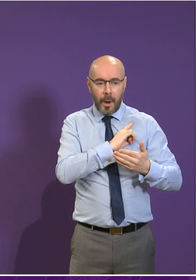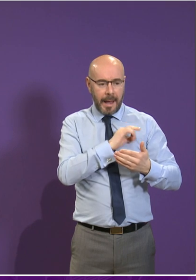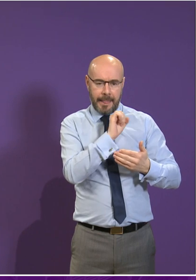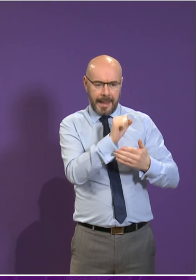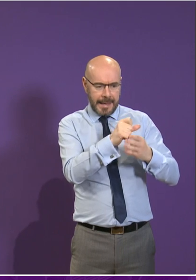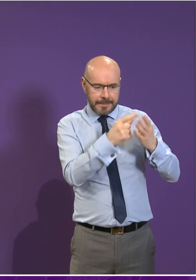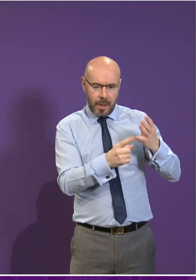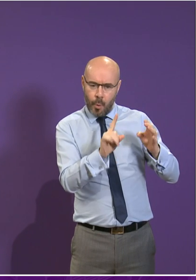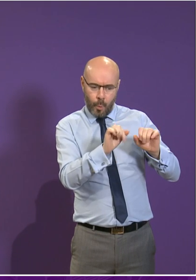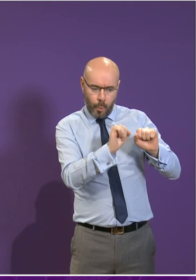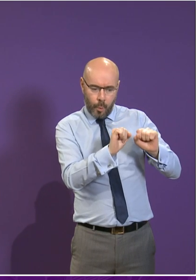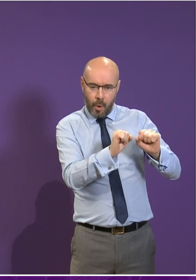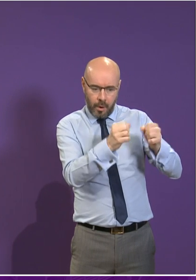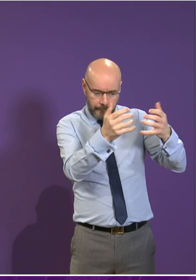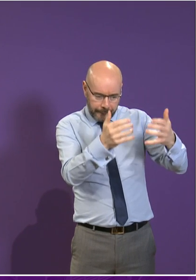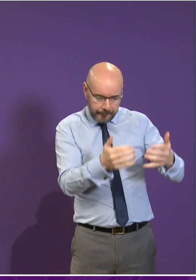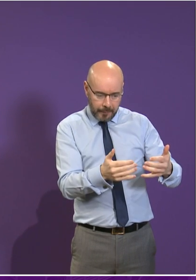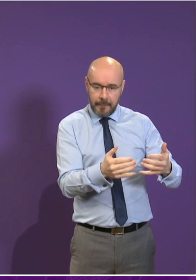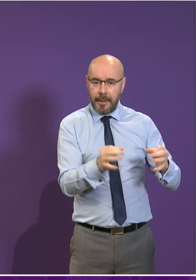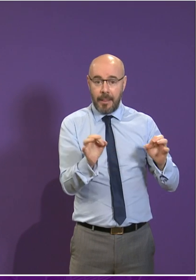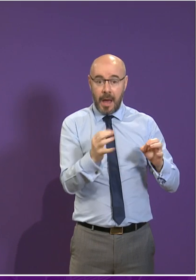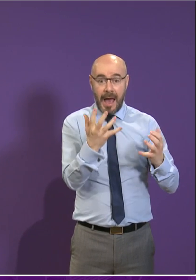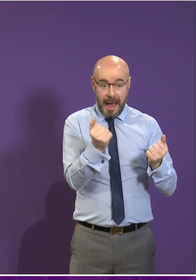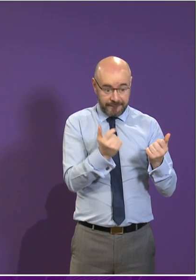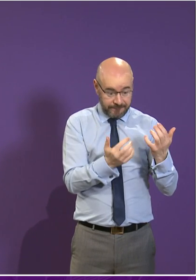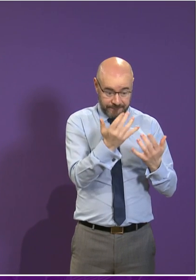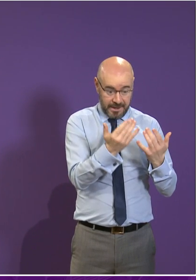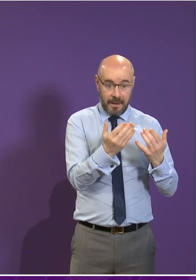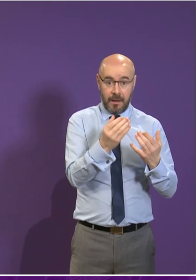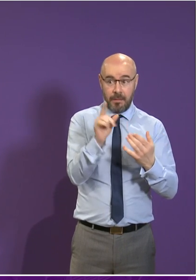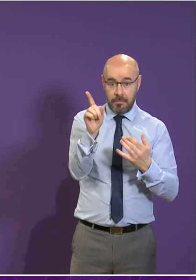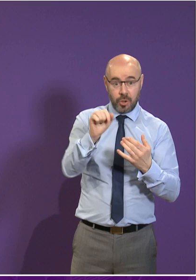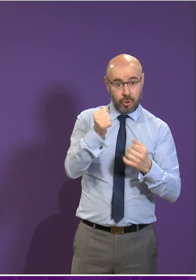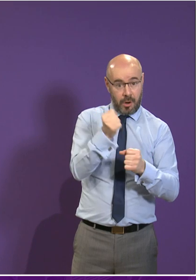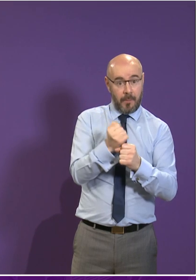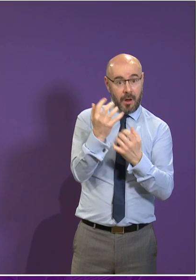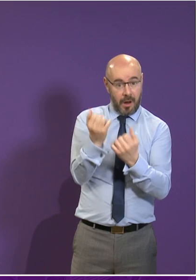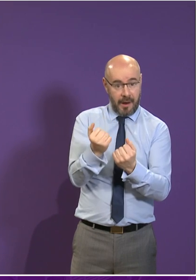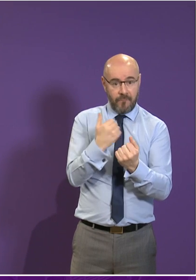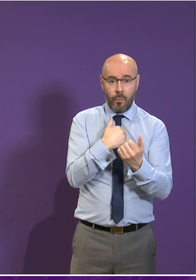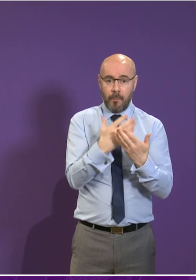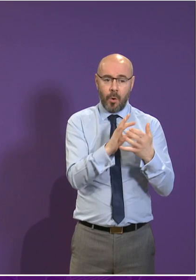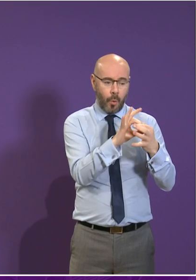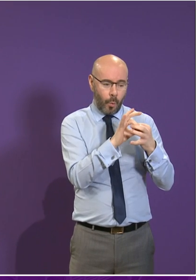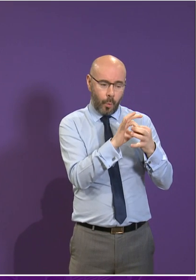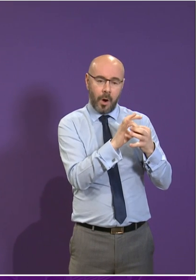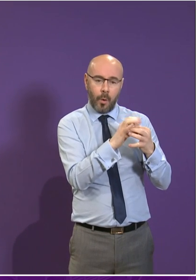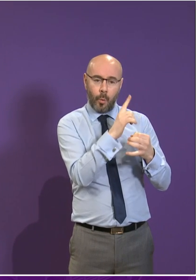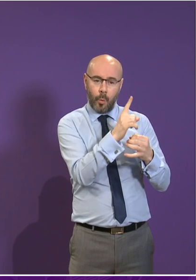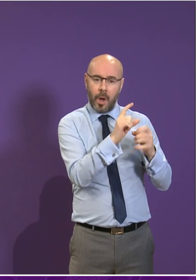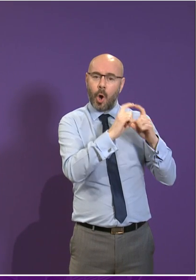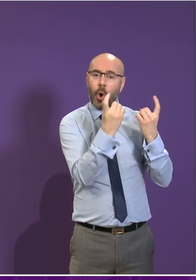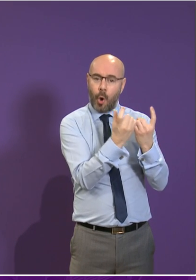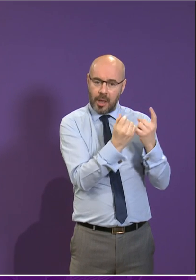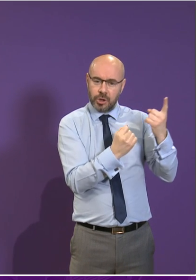disability. But I am aware that those figures are available in the Scottish Government, and we've been working with them, particularly in the college system, to see